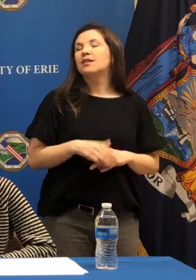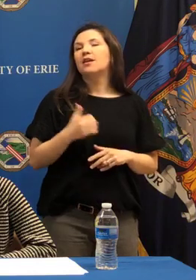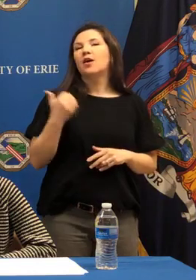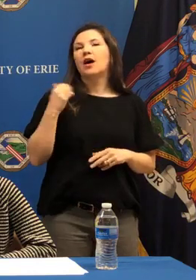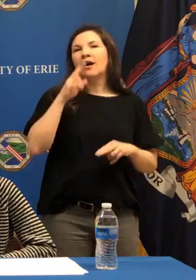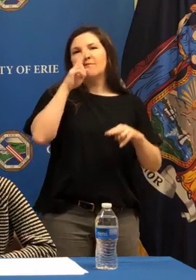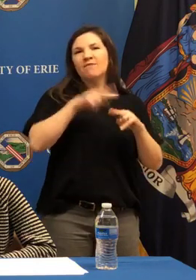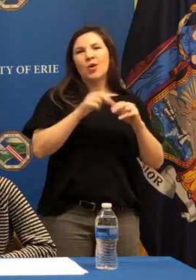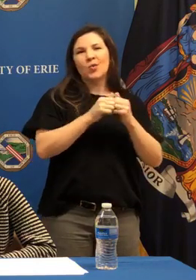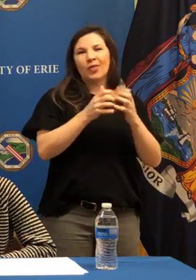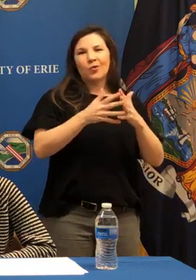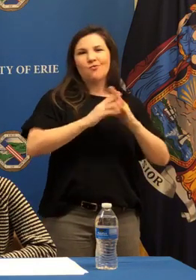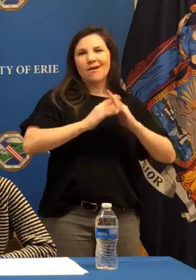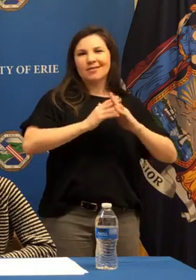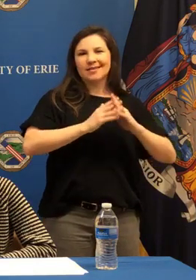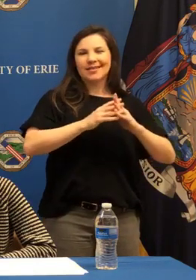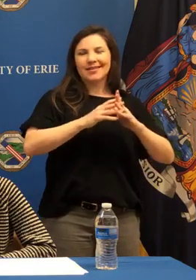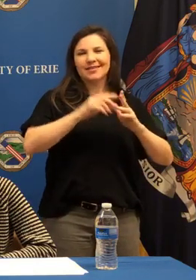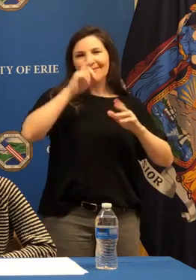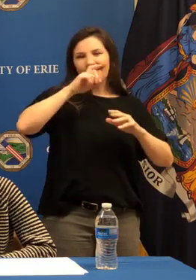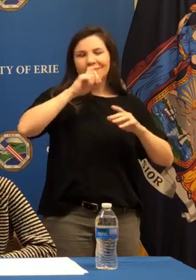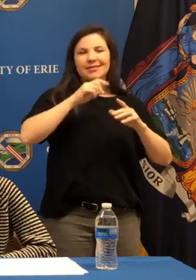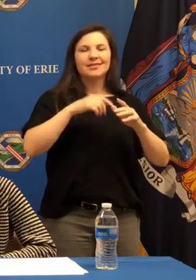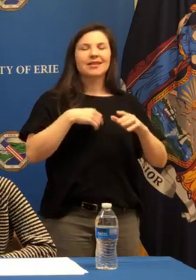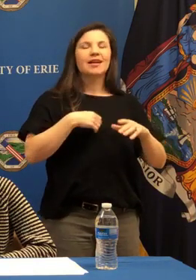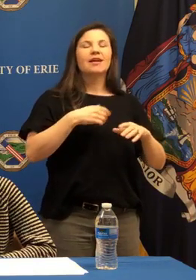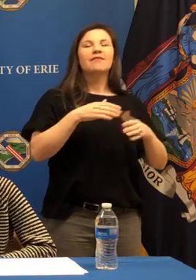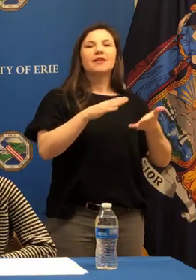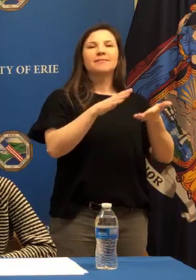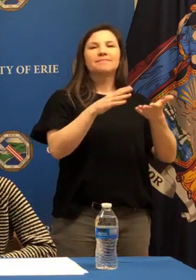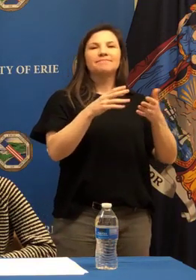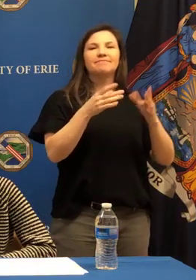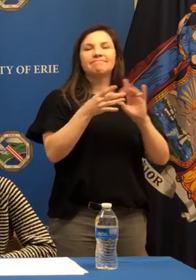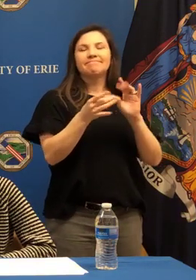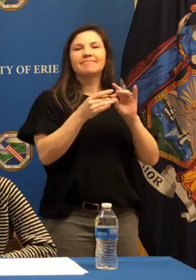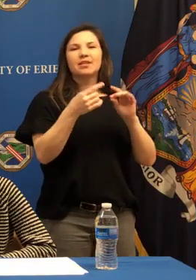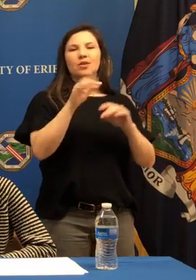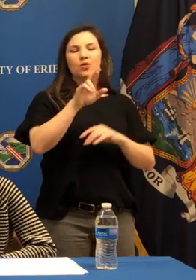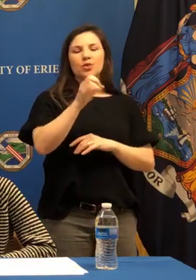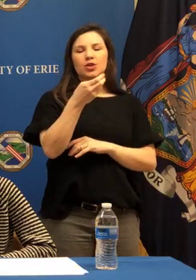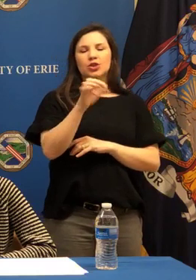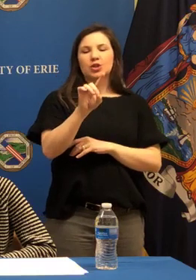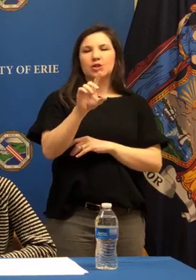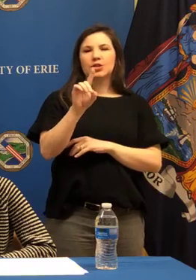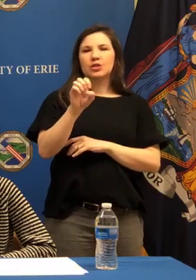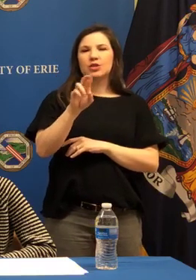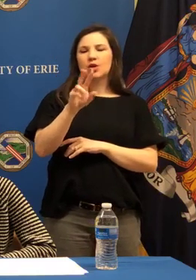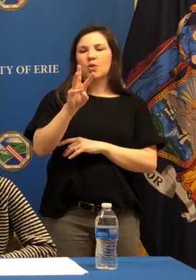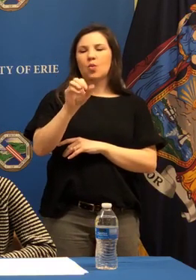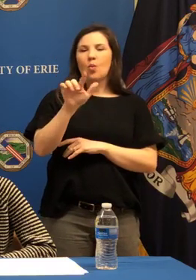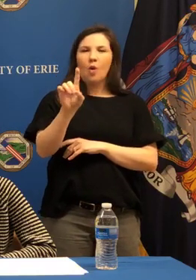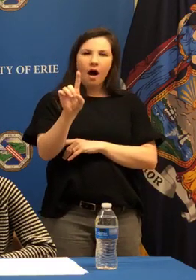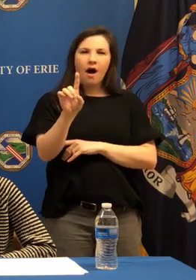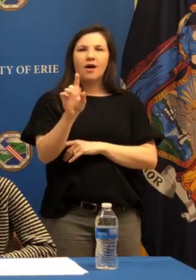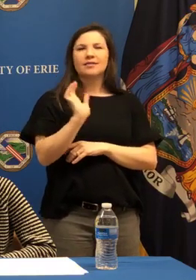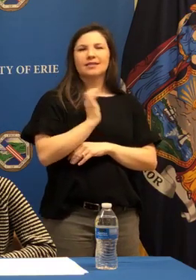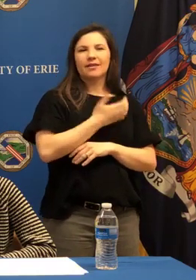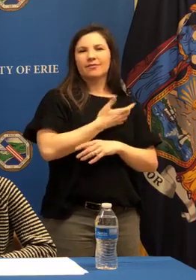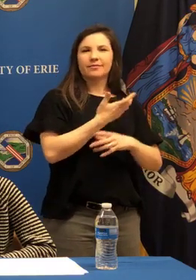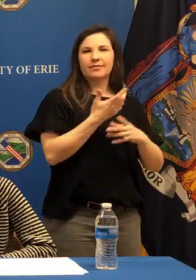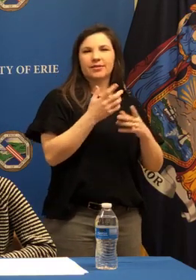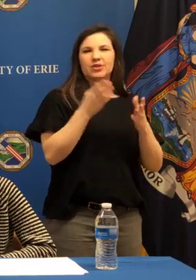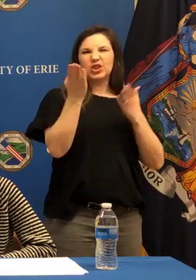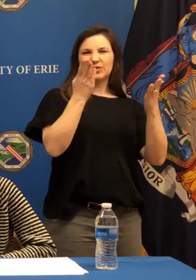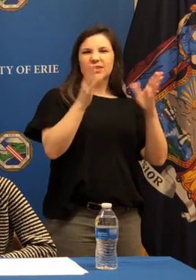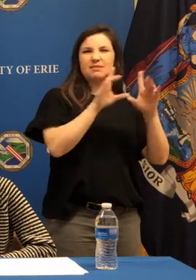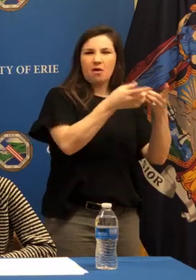the wrestling action figures. I want to give a shout out to Richard Durwald from our Senior Services Department, our Mr. Fitness, who's a former